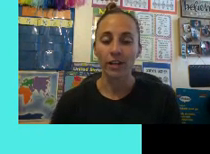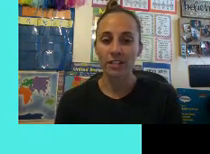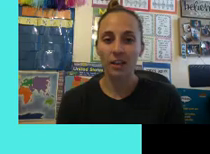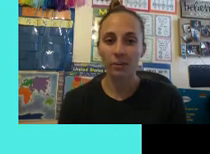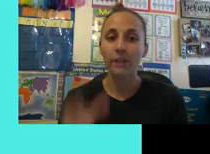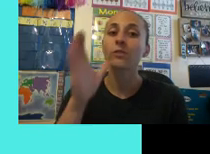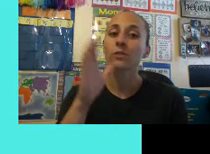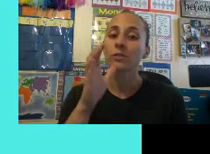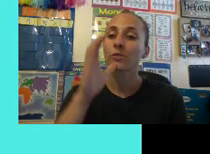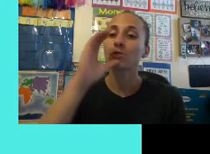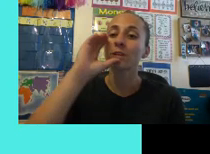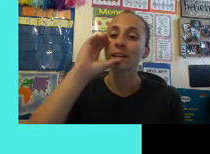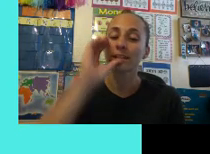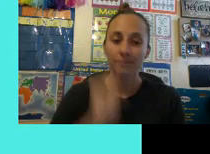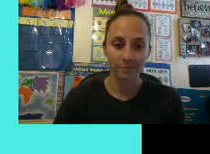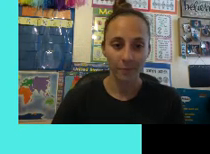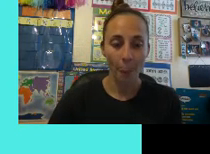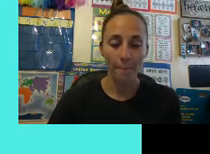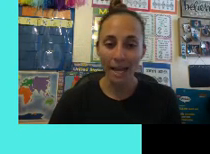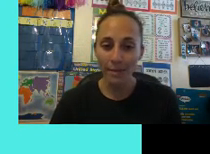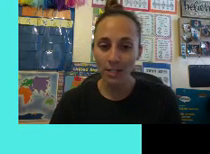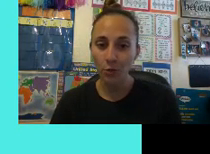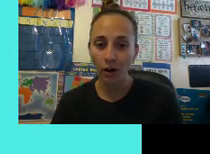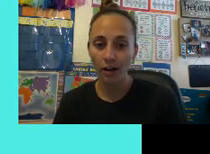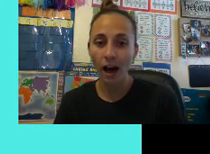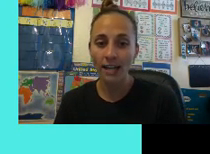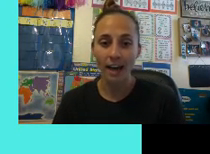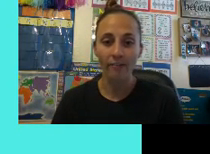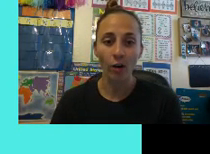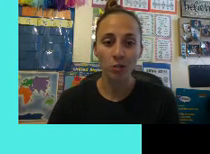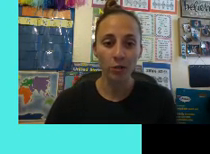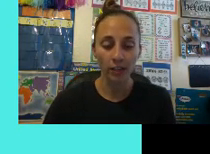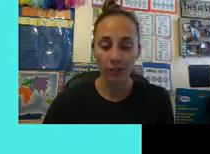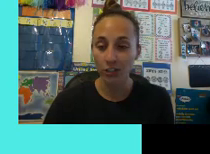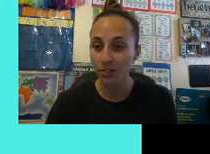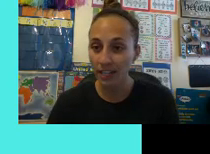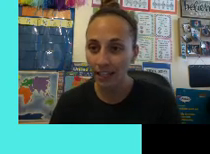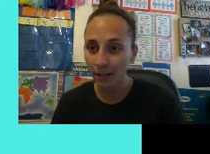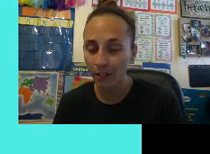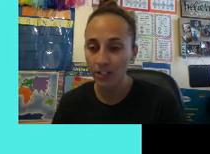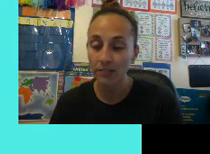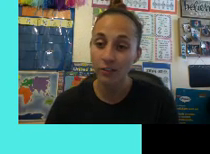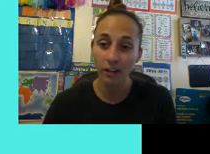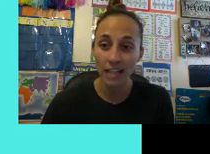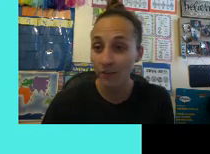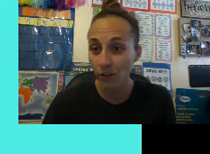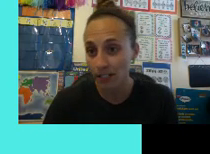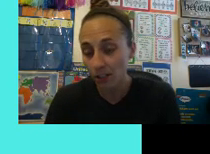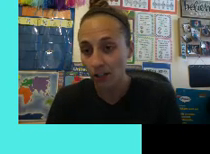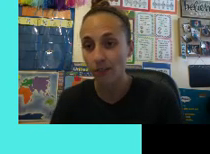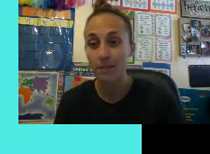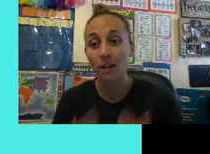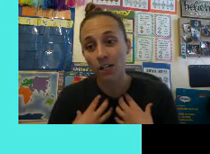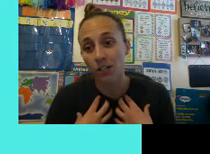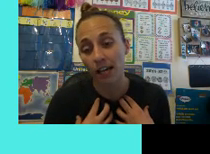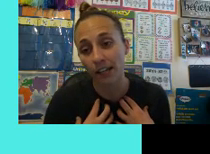Ooh, here's another one. Drink. Babies who are not deaf also can learn to use sign language. Even if you're not deaf, you could still